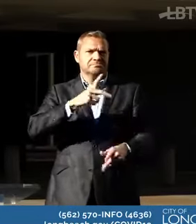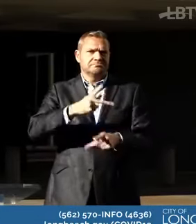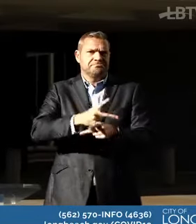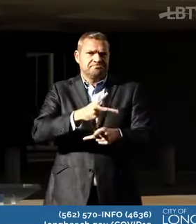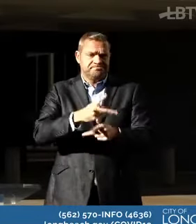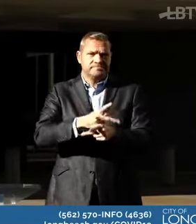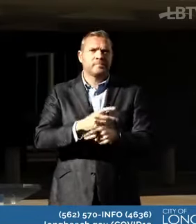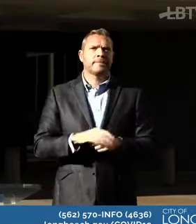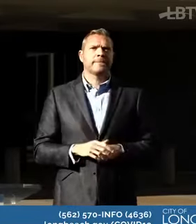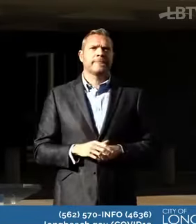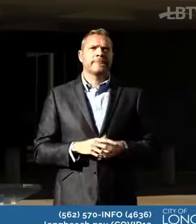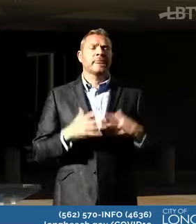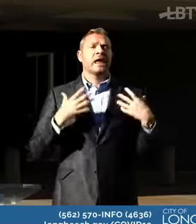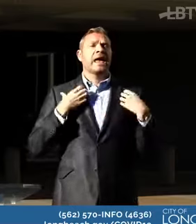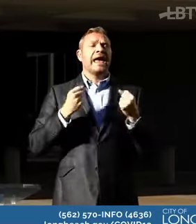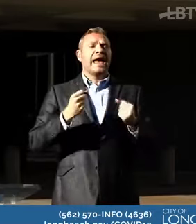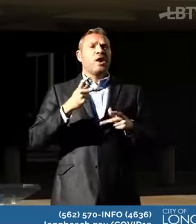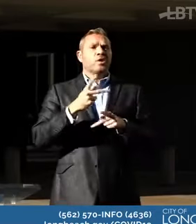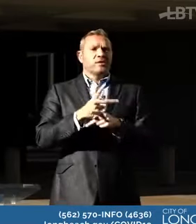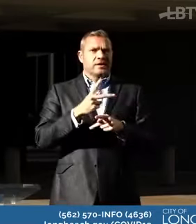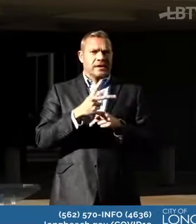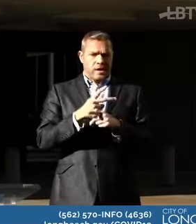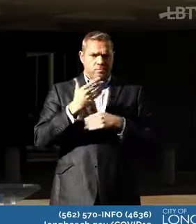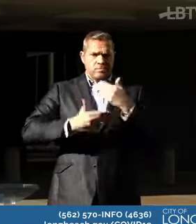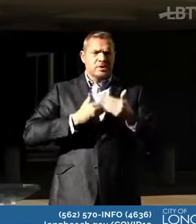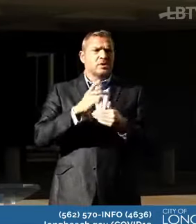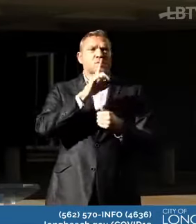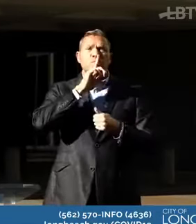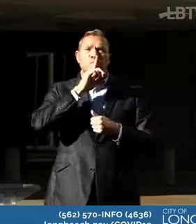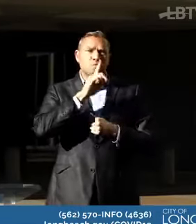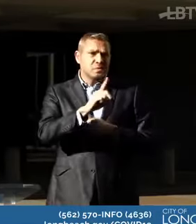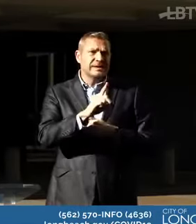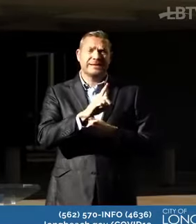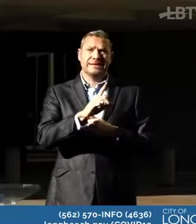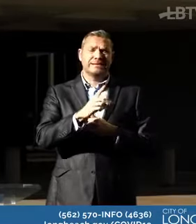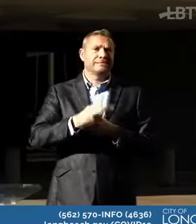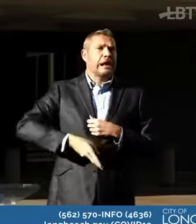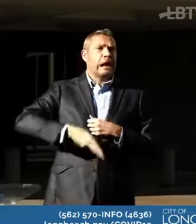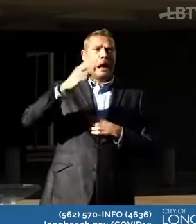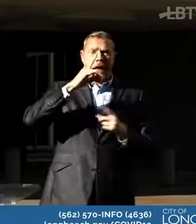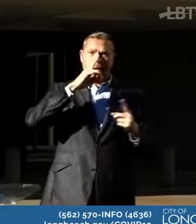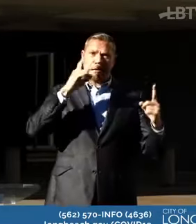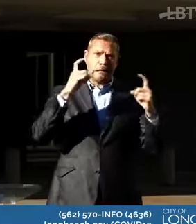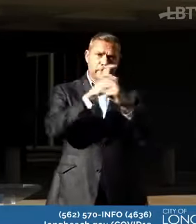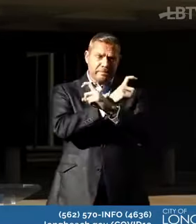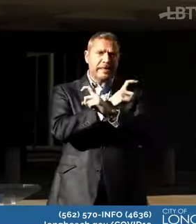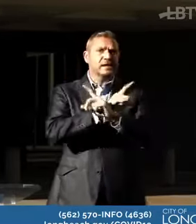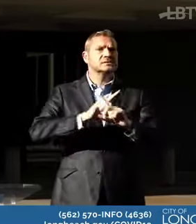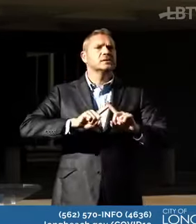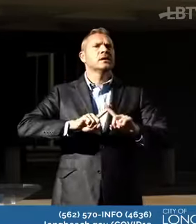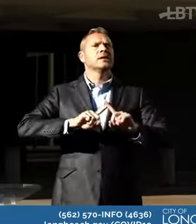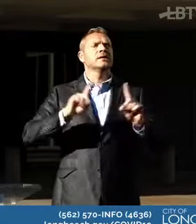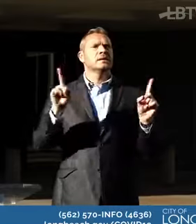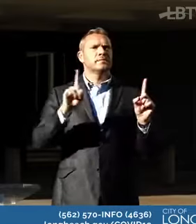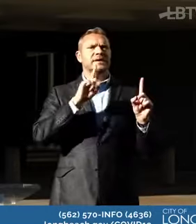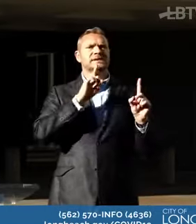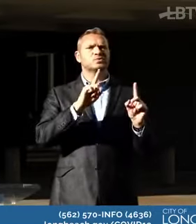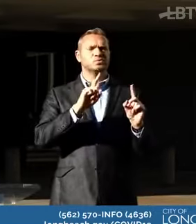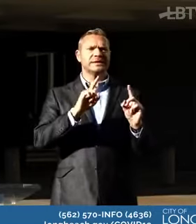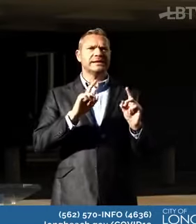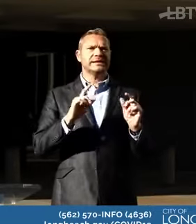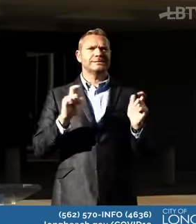profound, distinguishes us, and the environment is highly complex. But it is the small things we do every day